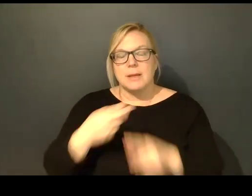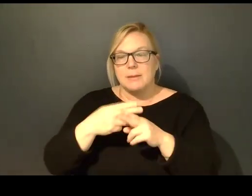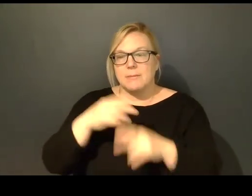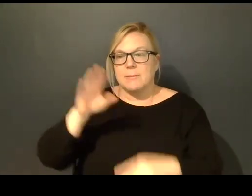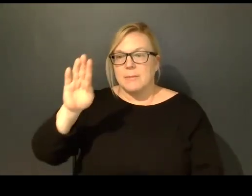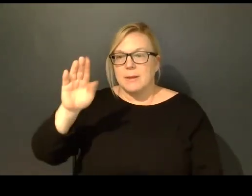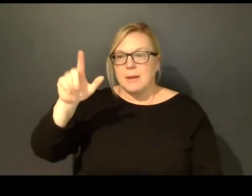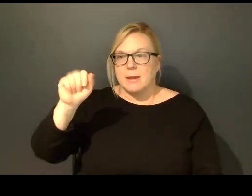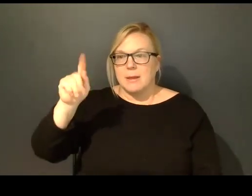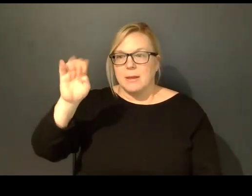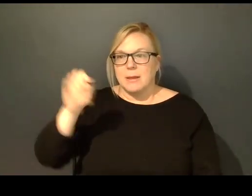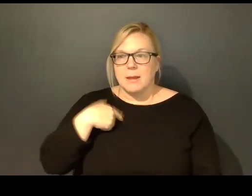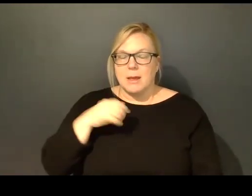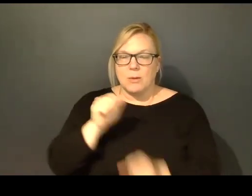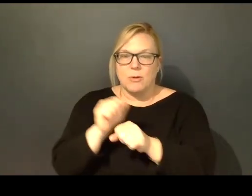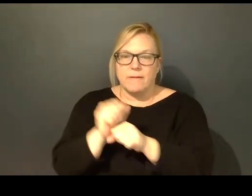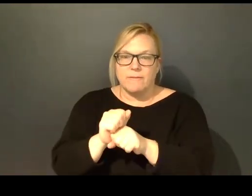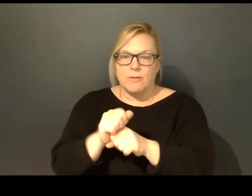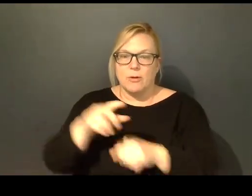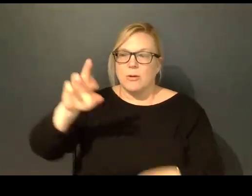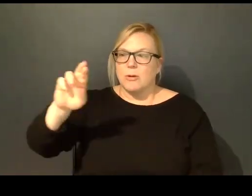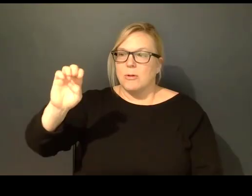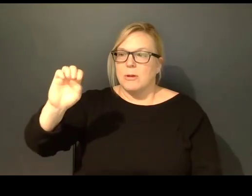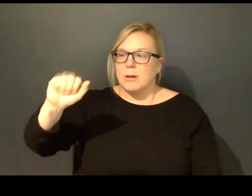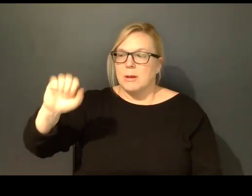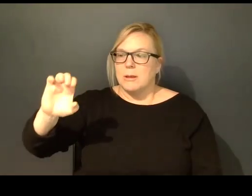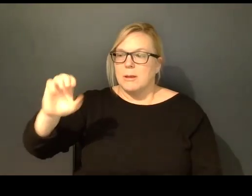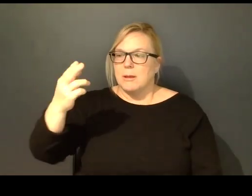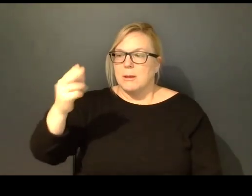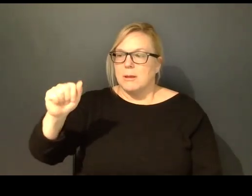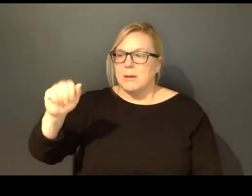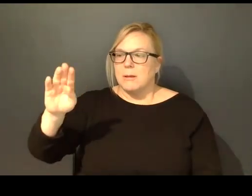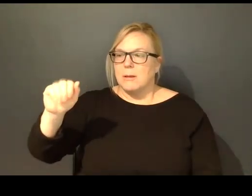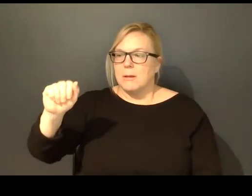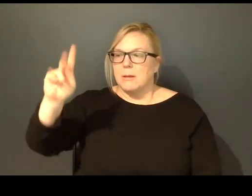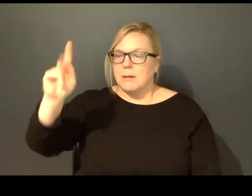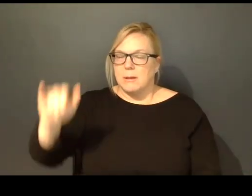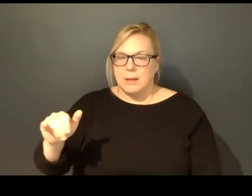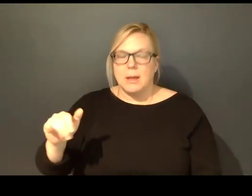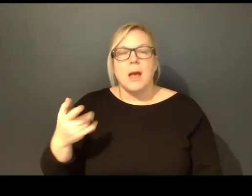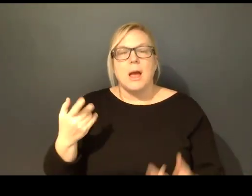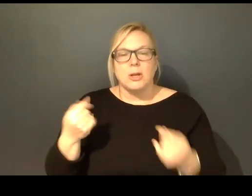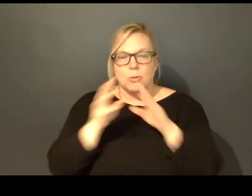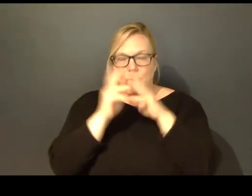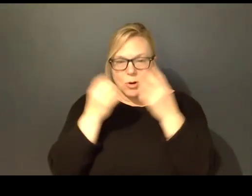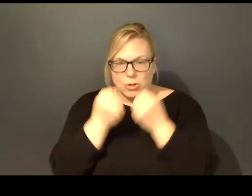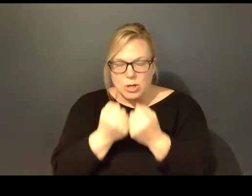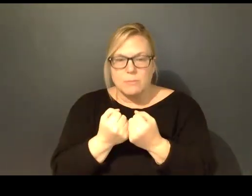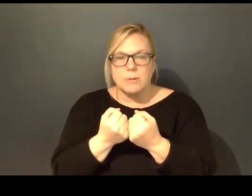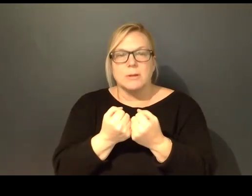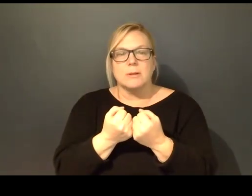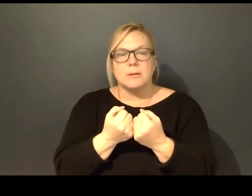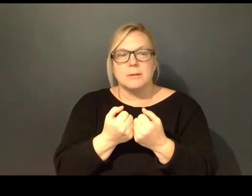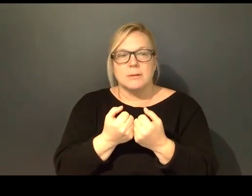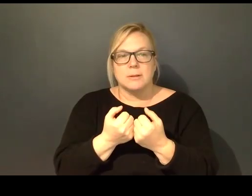Jeff said, I work for reachAbility. I'm the head of special projects here, which means I do panels like this, and I host our upcoming Within Reach podcast, which you'll be able to